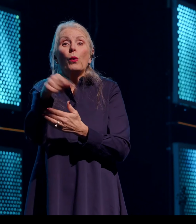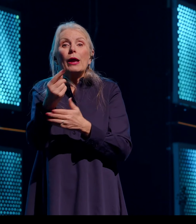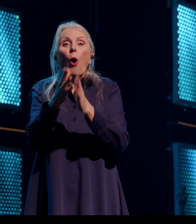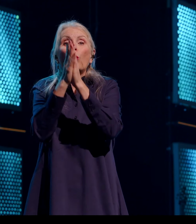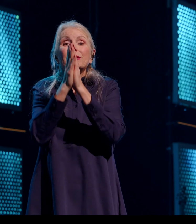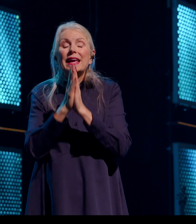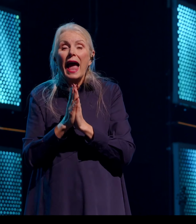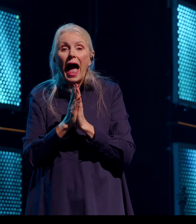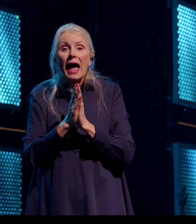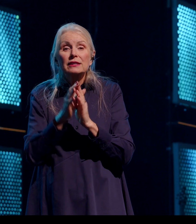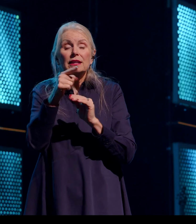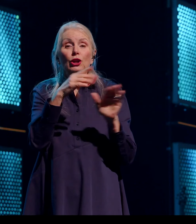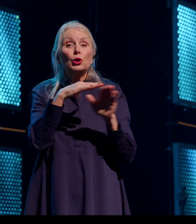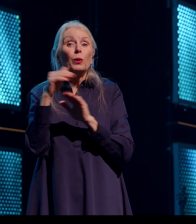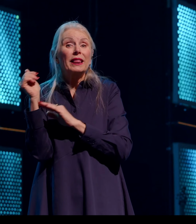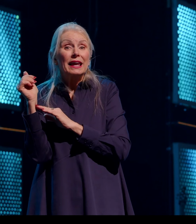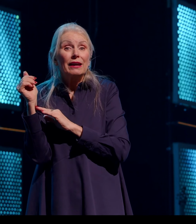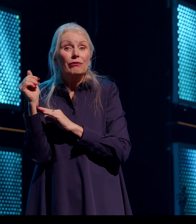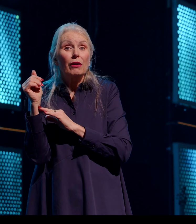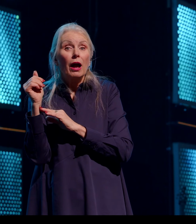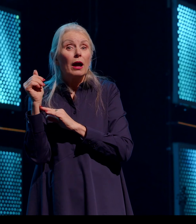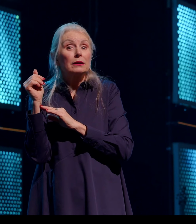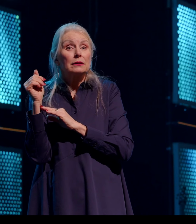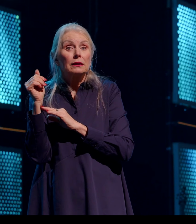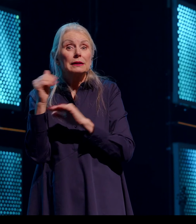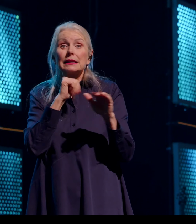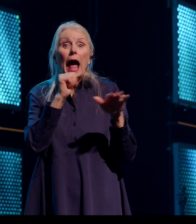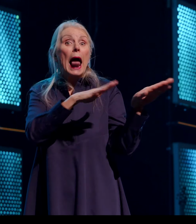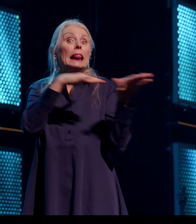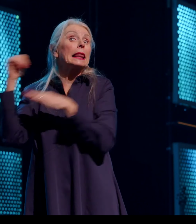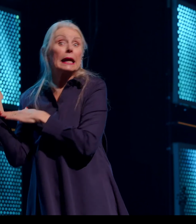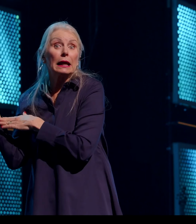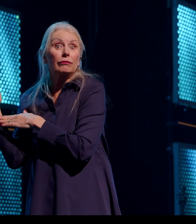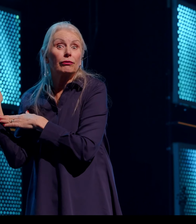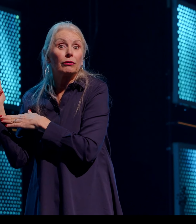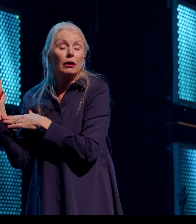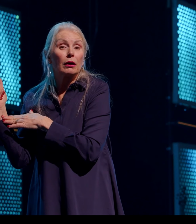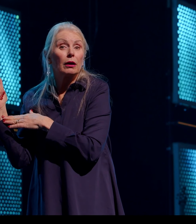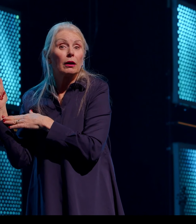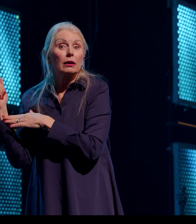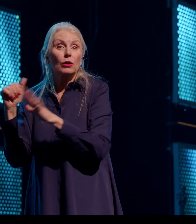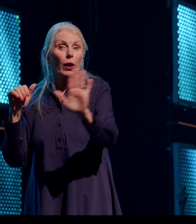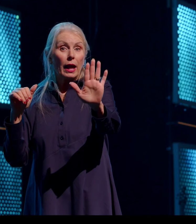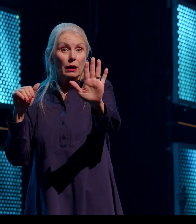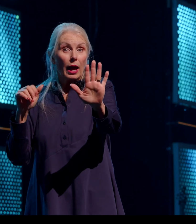would leave and that you would go, hear me out.